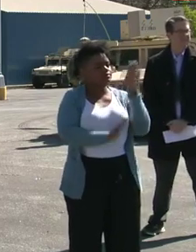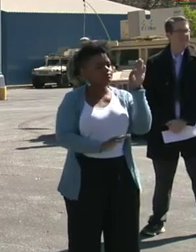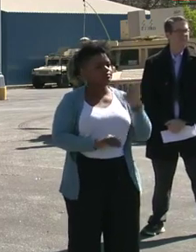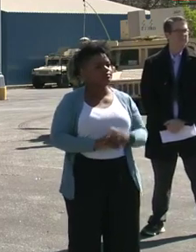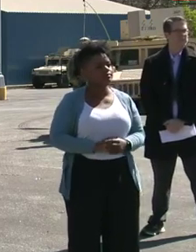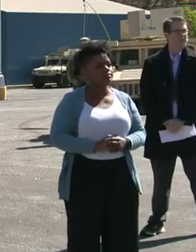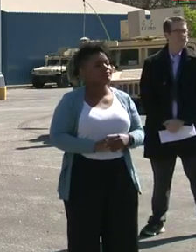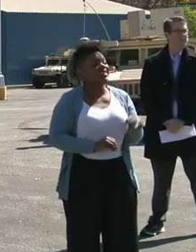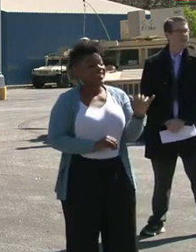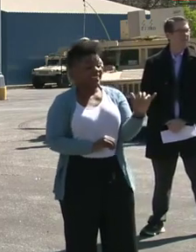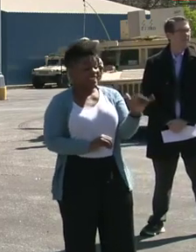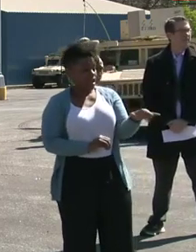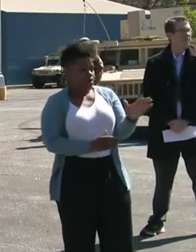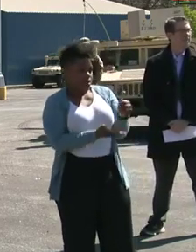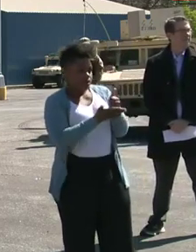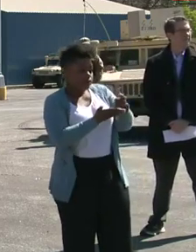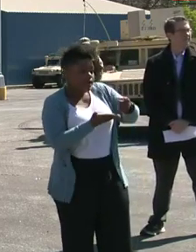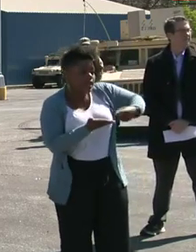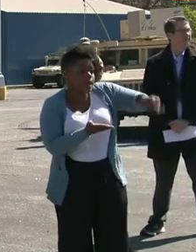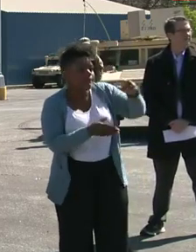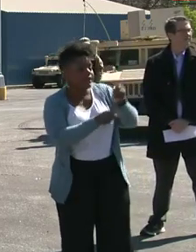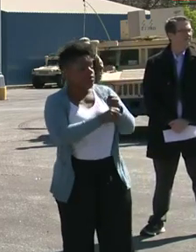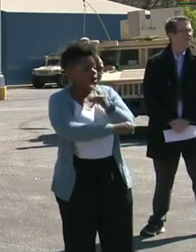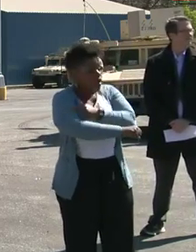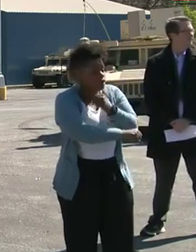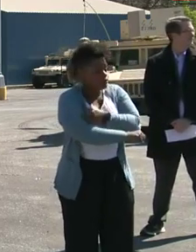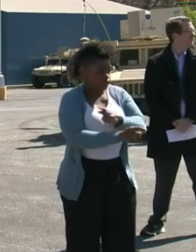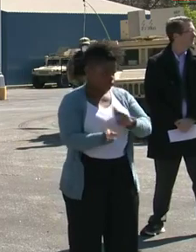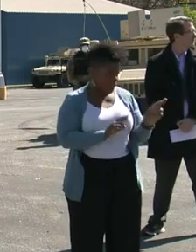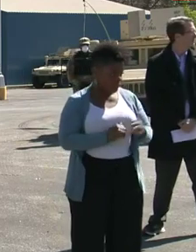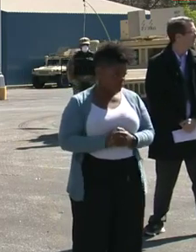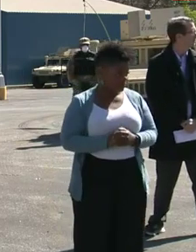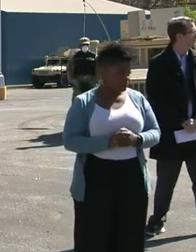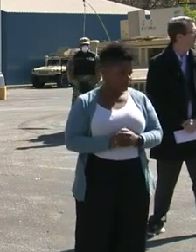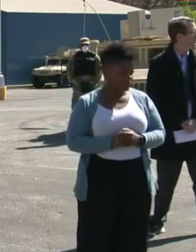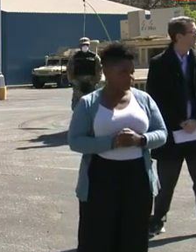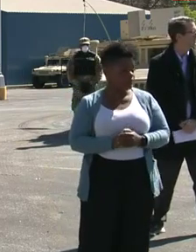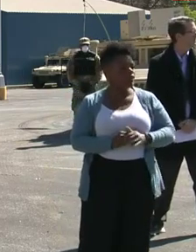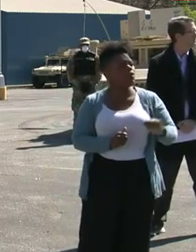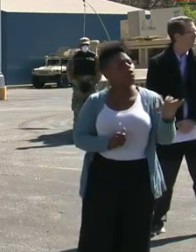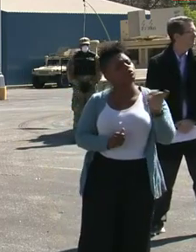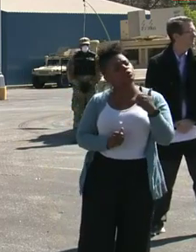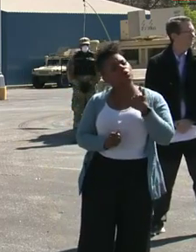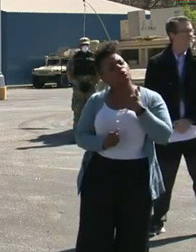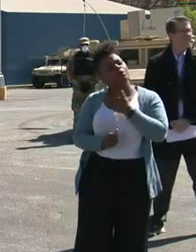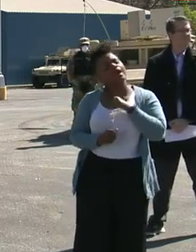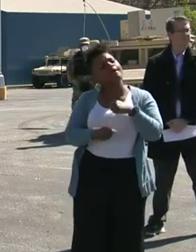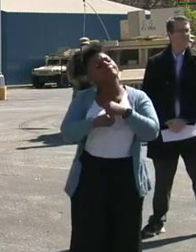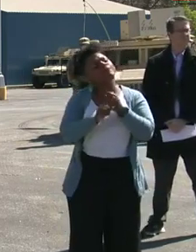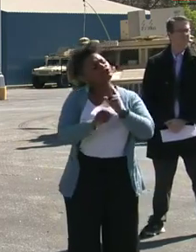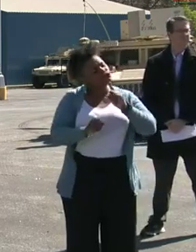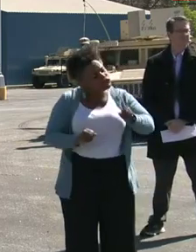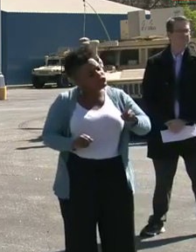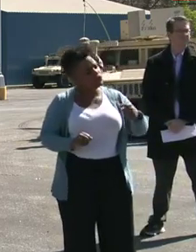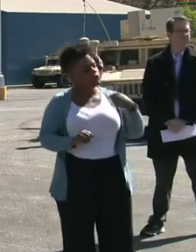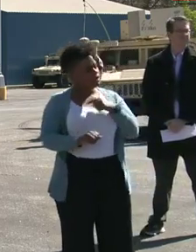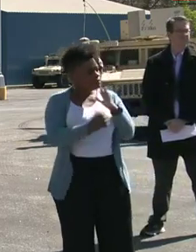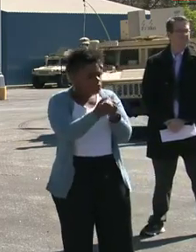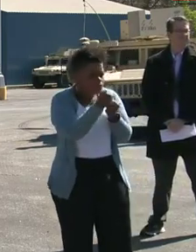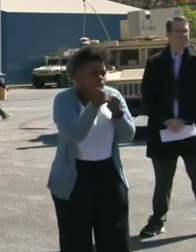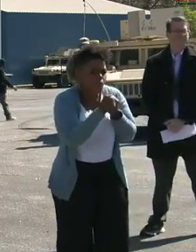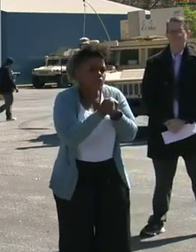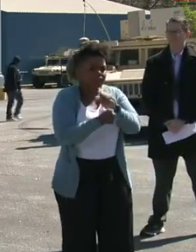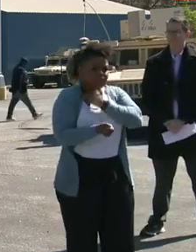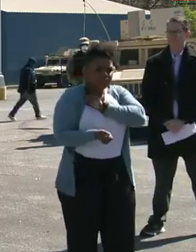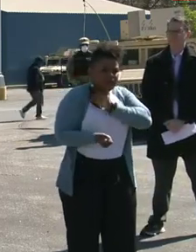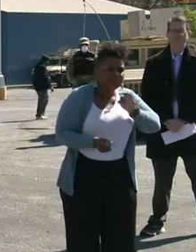ready, how we can add capacity, how we can also be sure that we are supporting the